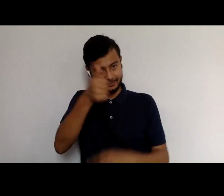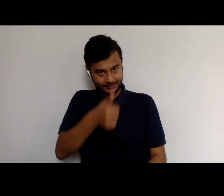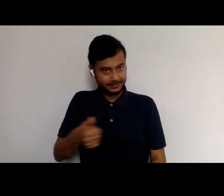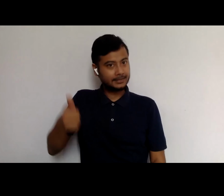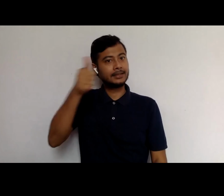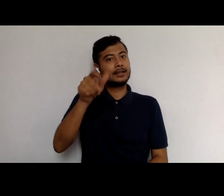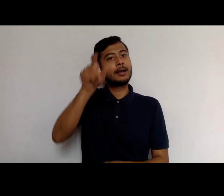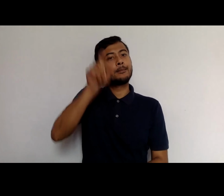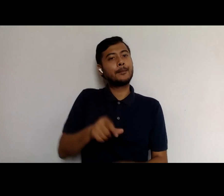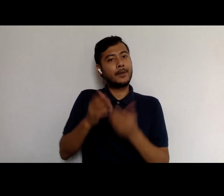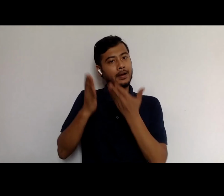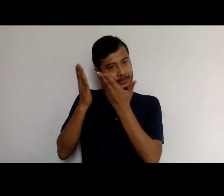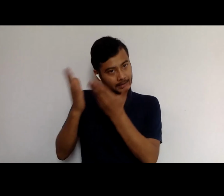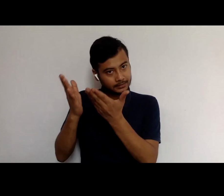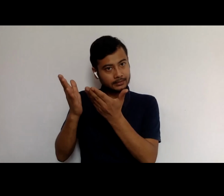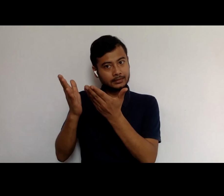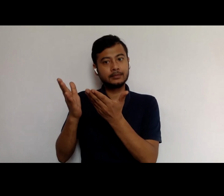video to release the white paper?